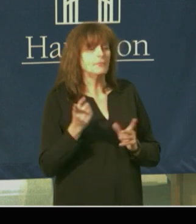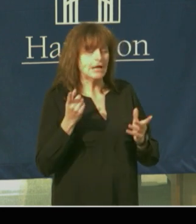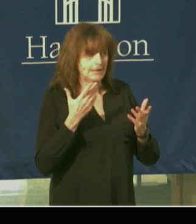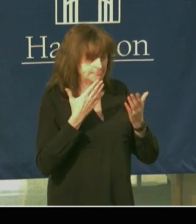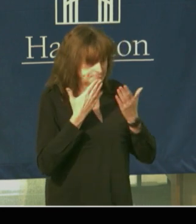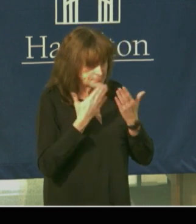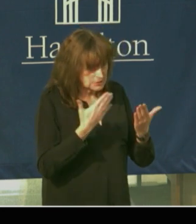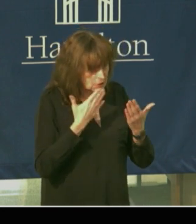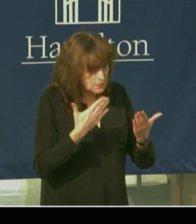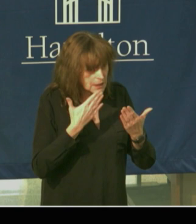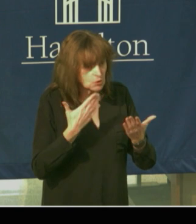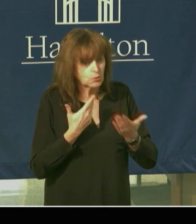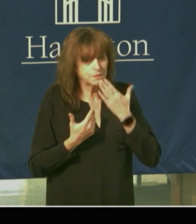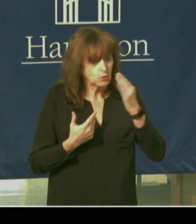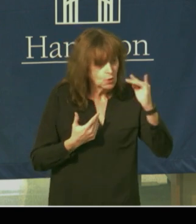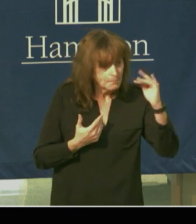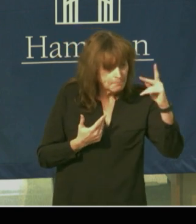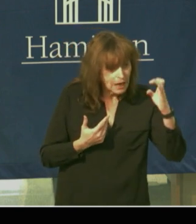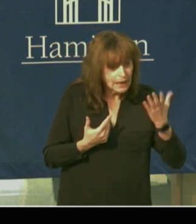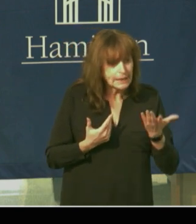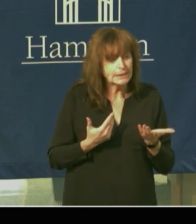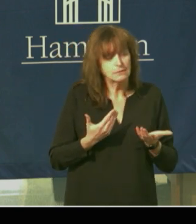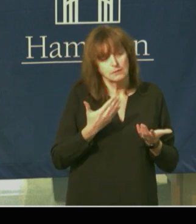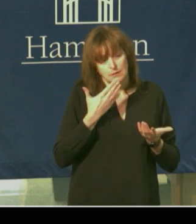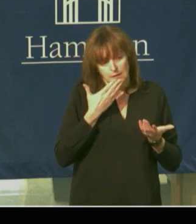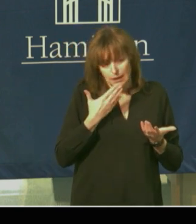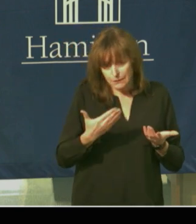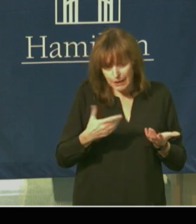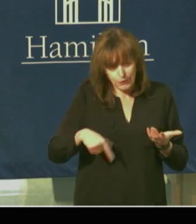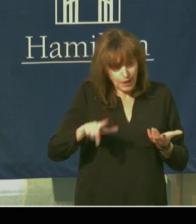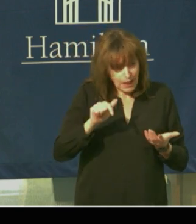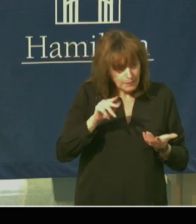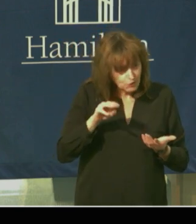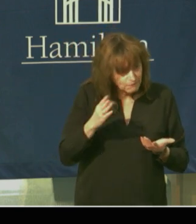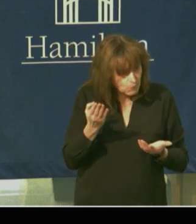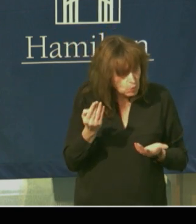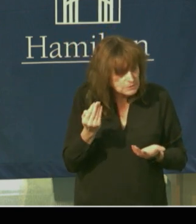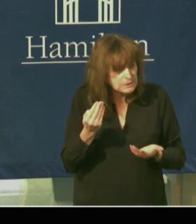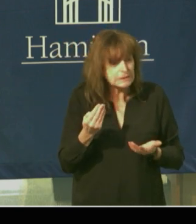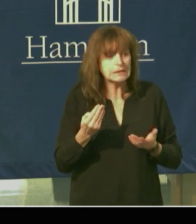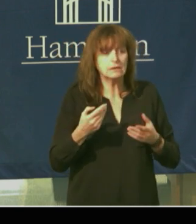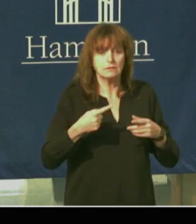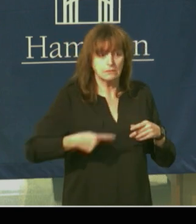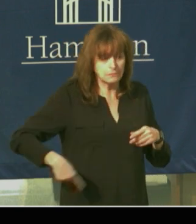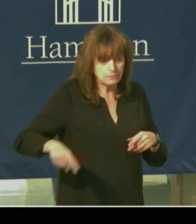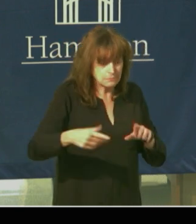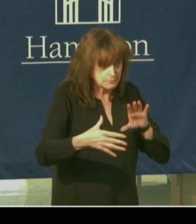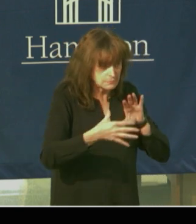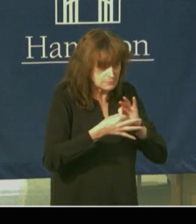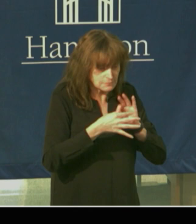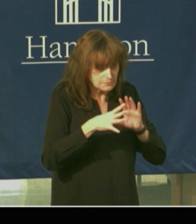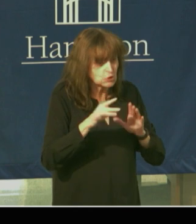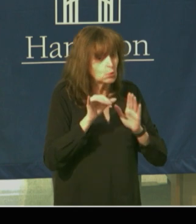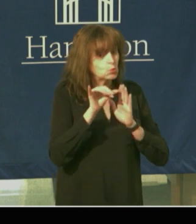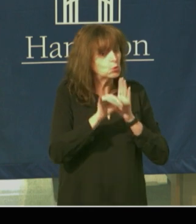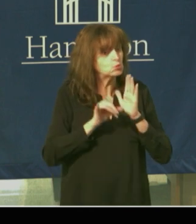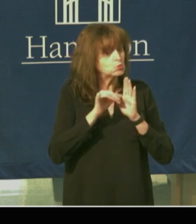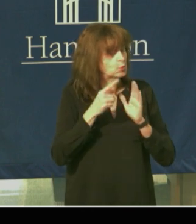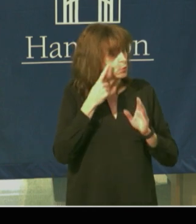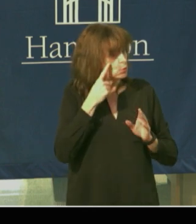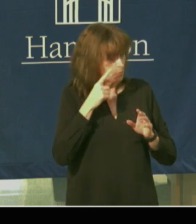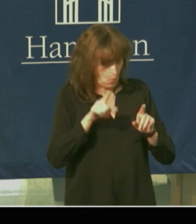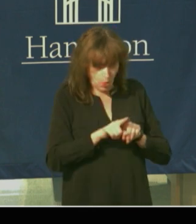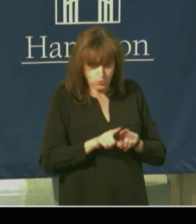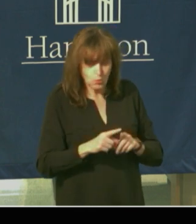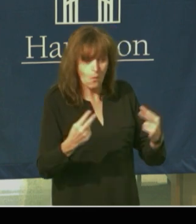to Cable 14, and everyone can dial in on YouTube as well for this virtual town hall on COVID-19 and these challenging times. And I would say